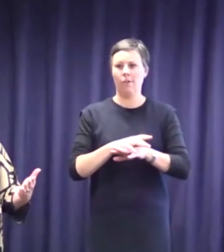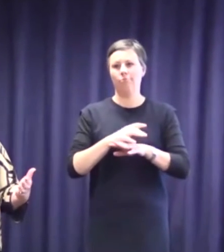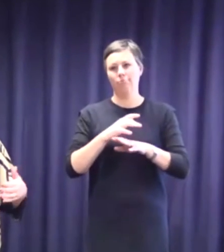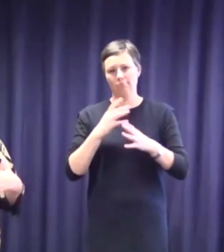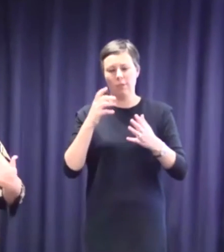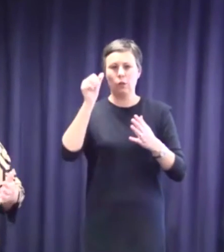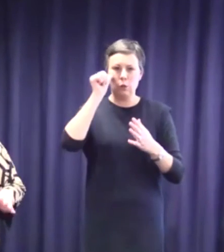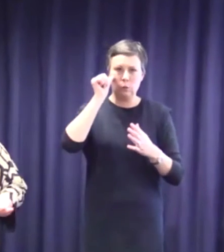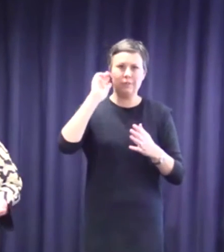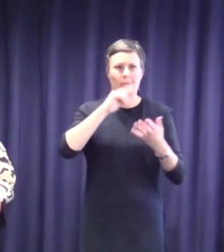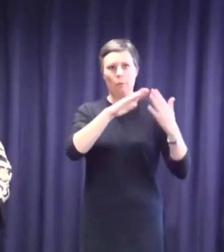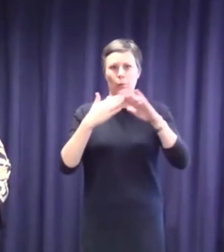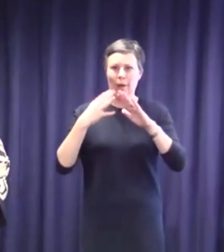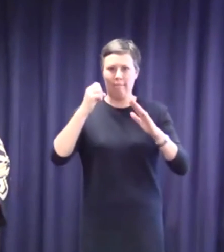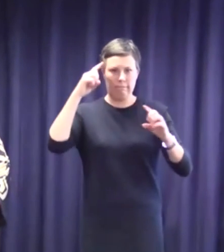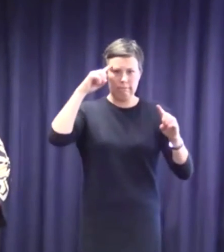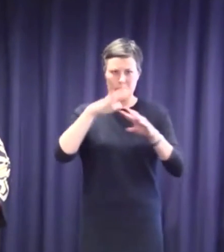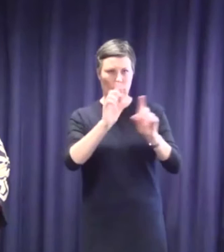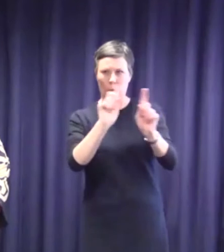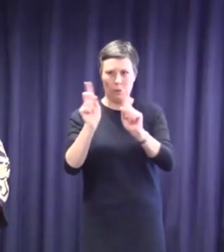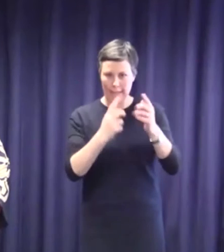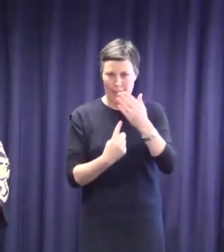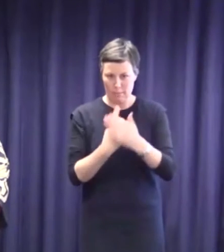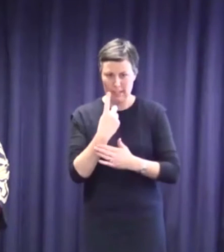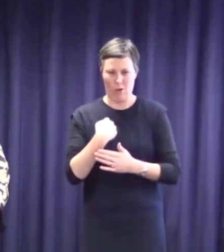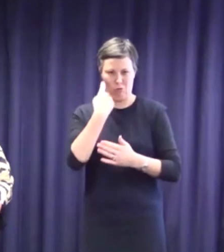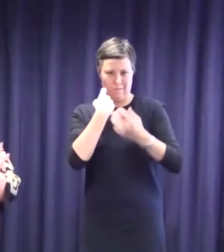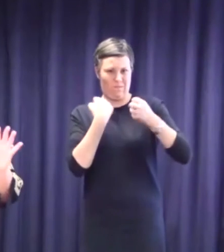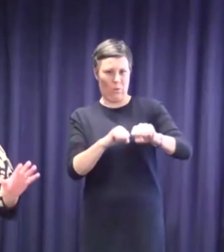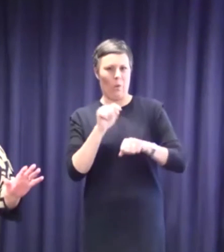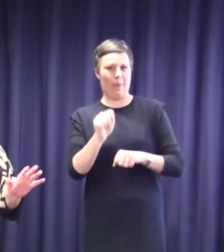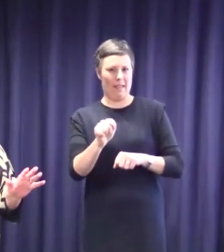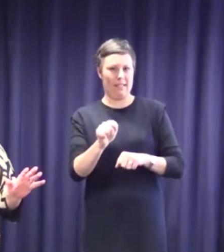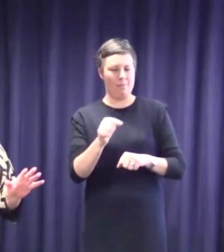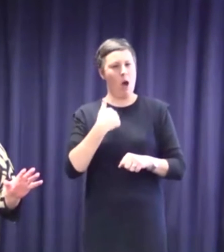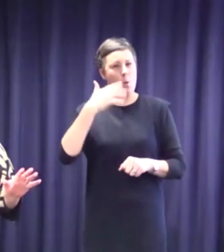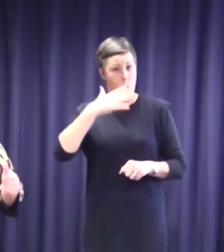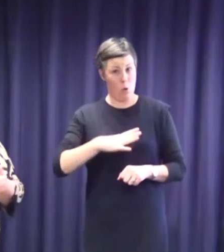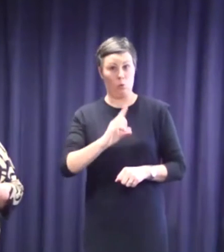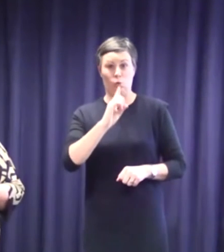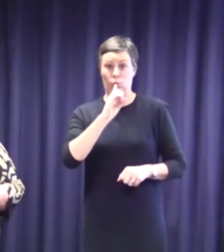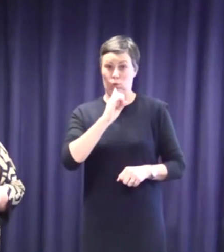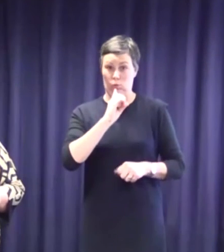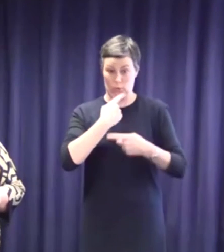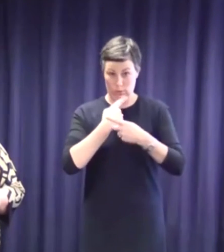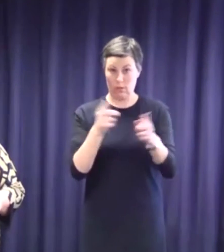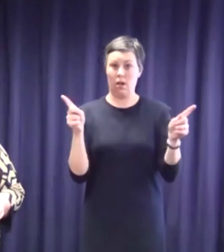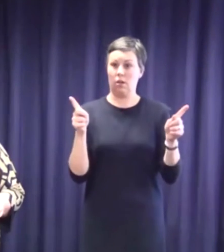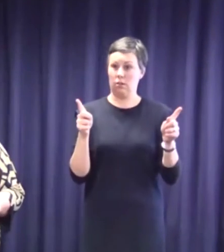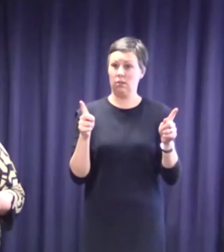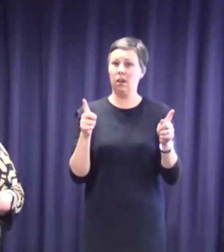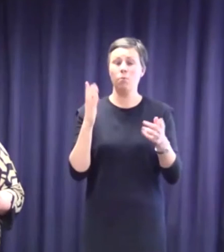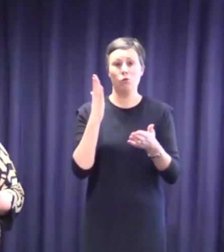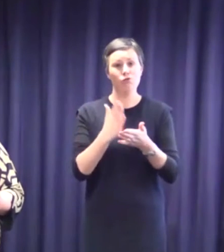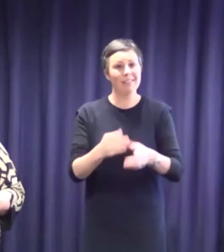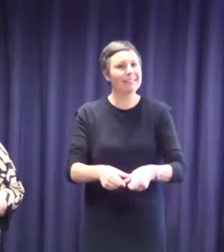community. I do want to say, and I need to say, it's been